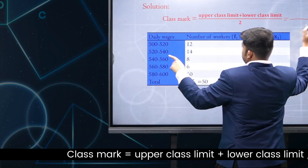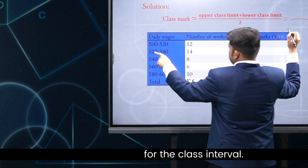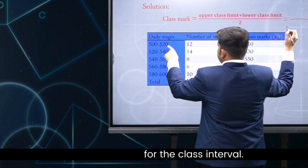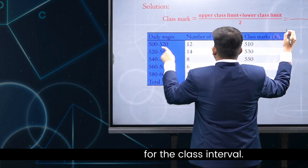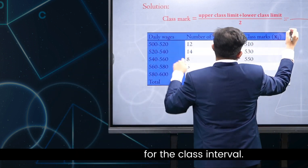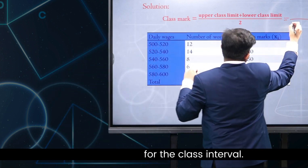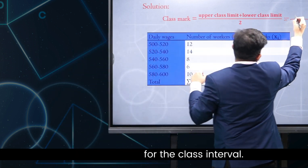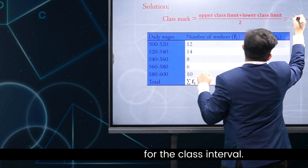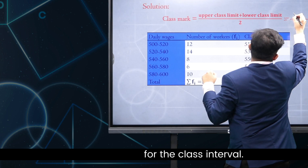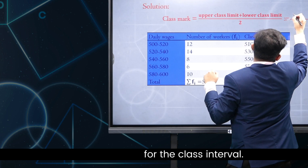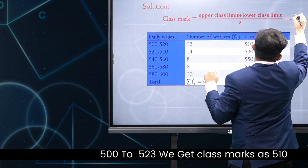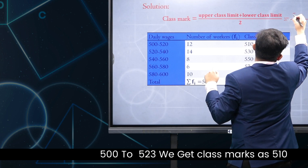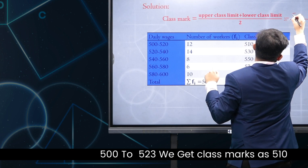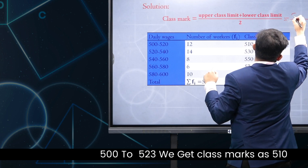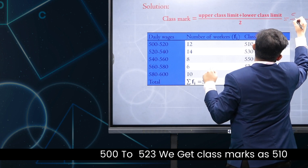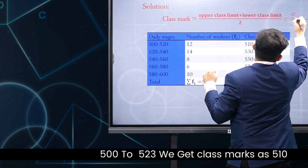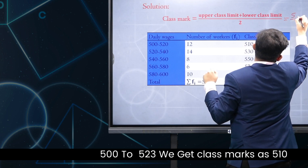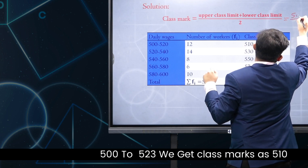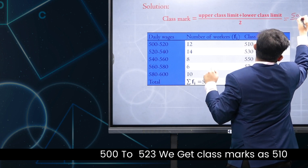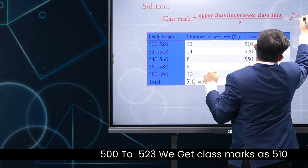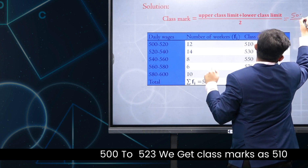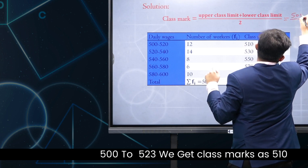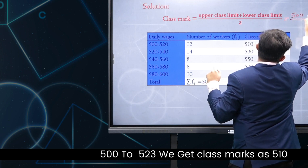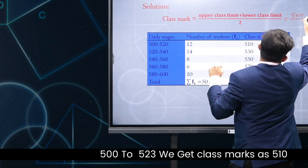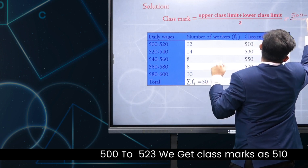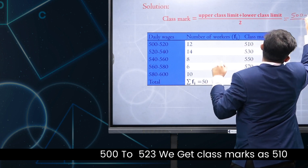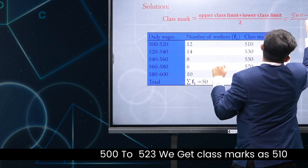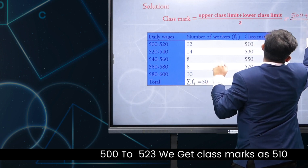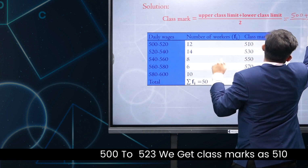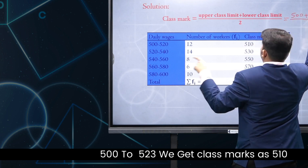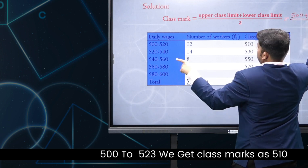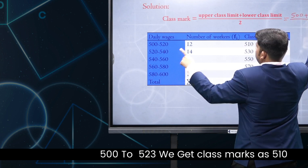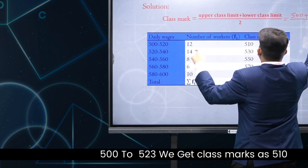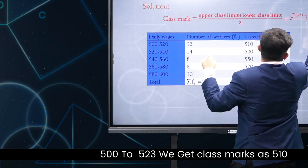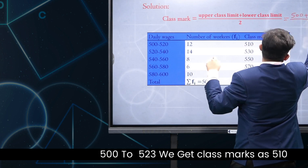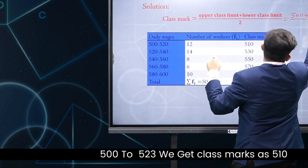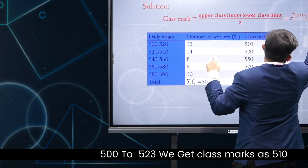For the class interval 500 to 520, we get class marks as